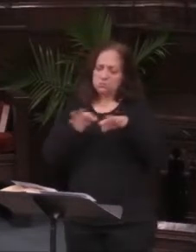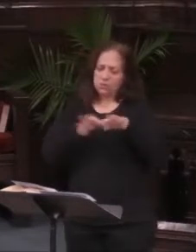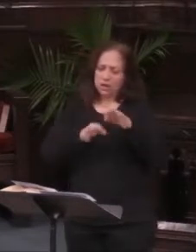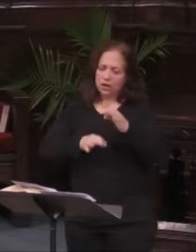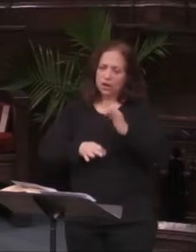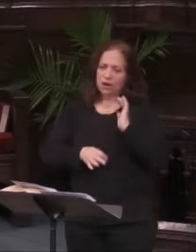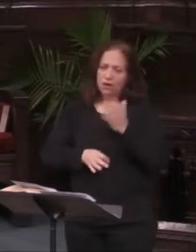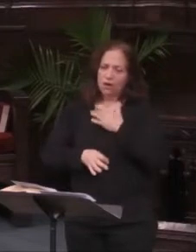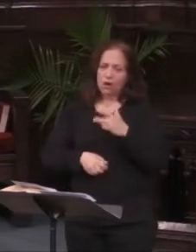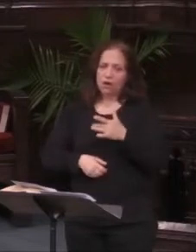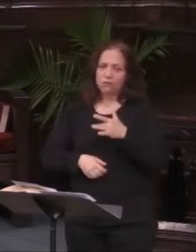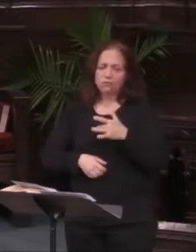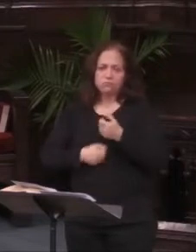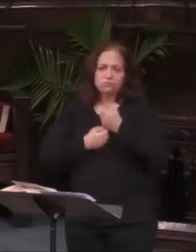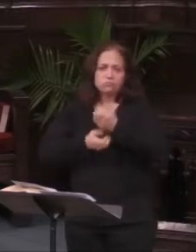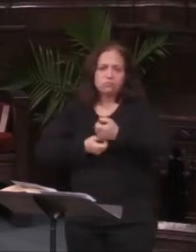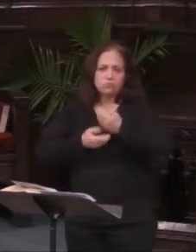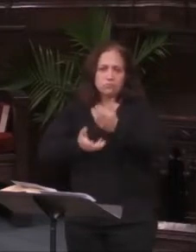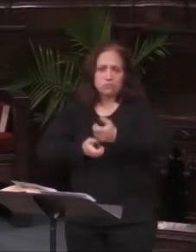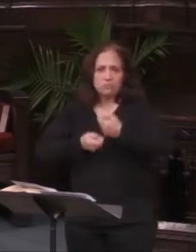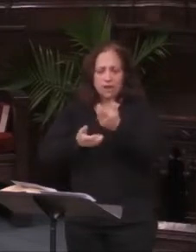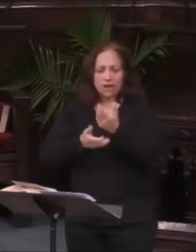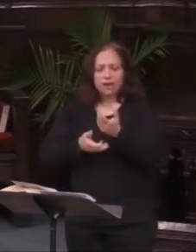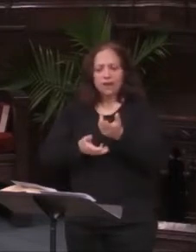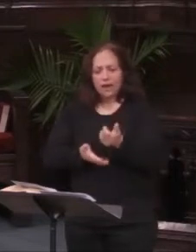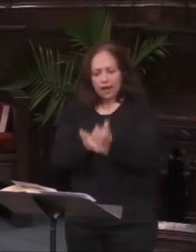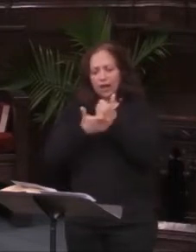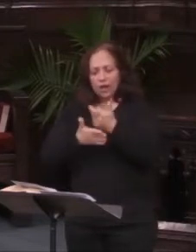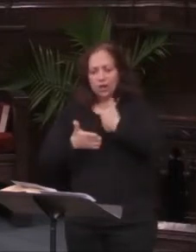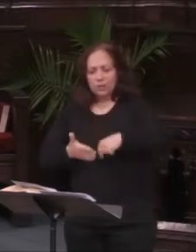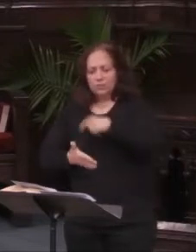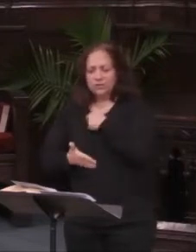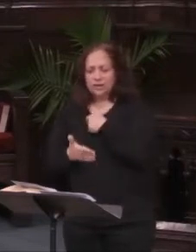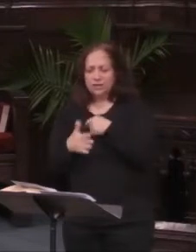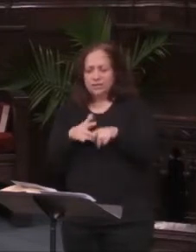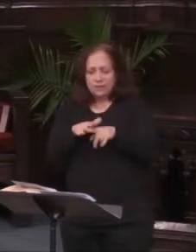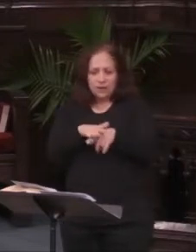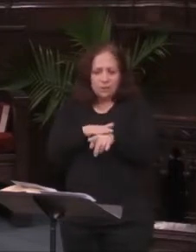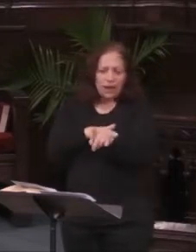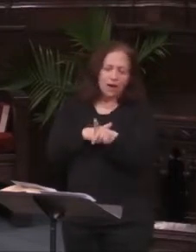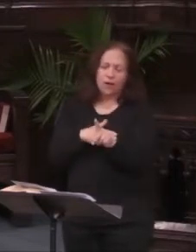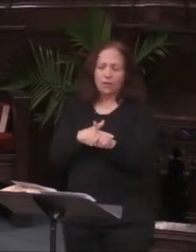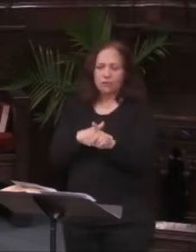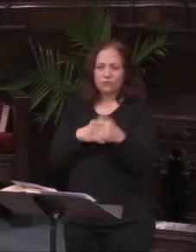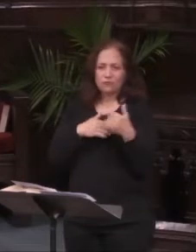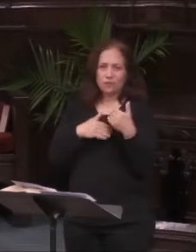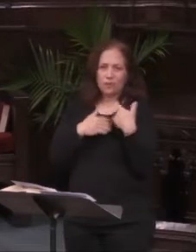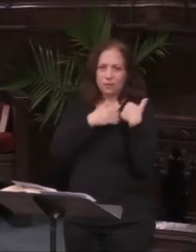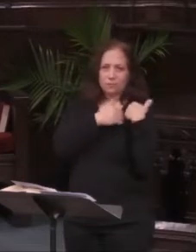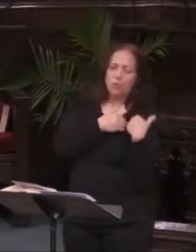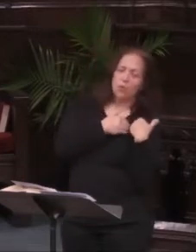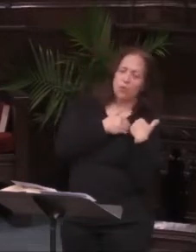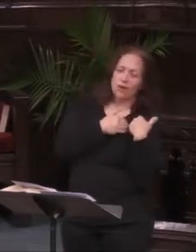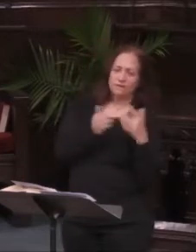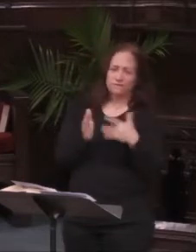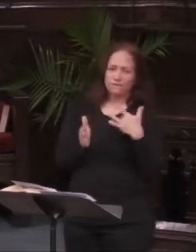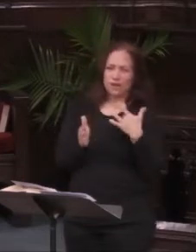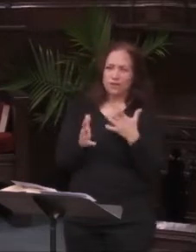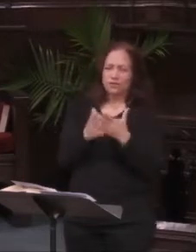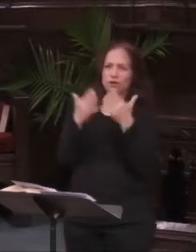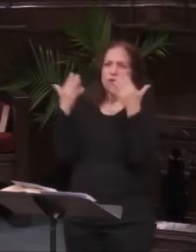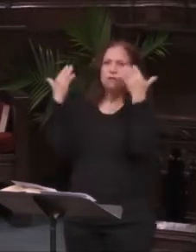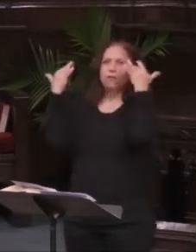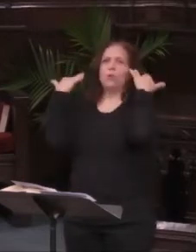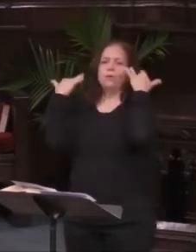laments enables us to wriggle out from underneath the enormous and suffocating burden that we may be